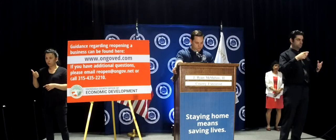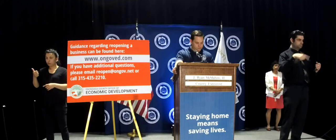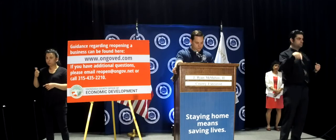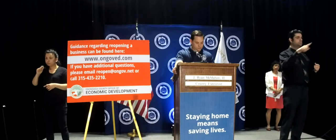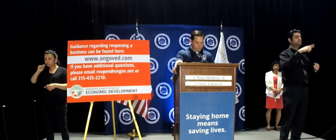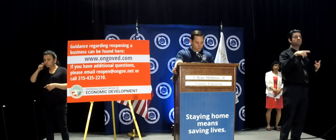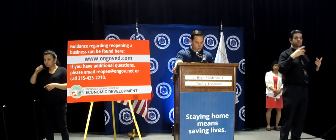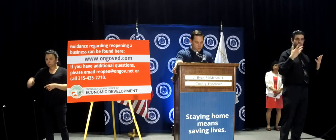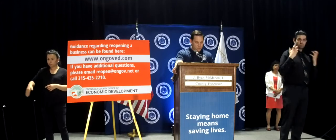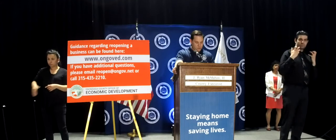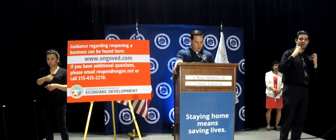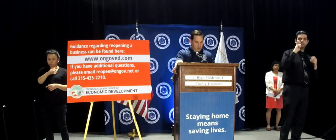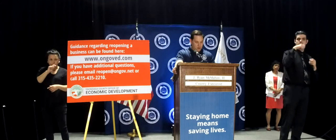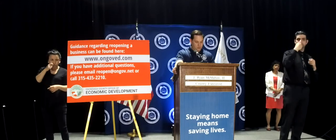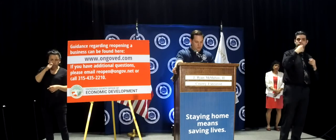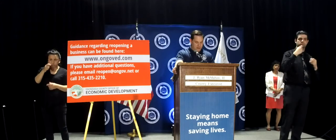tested.